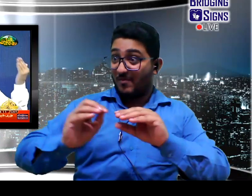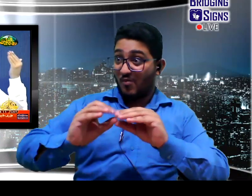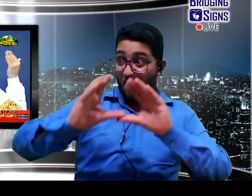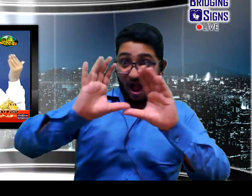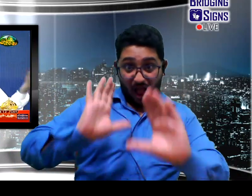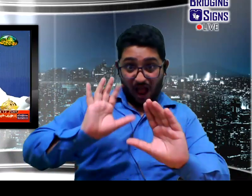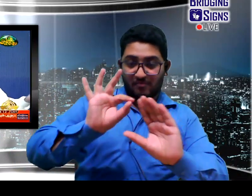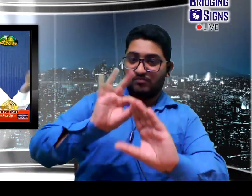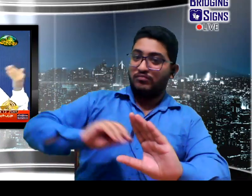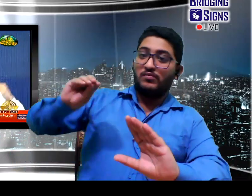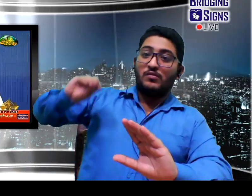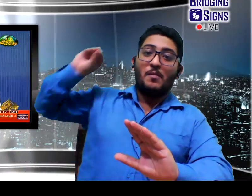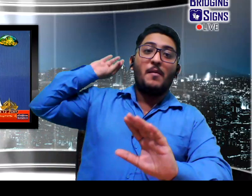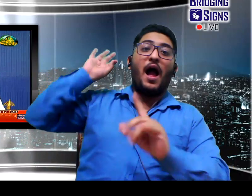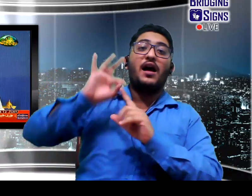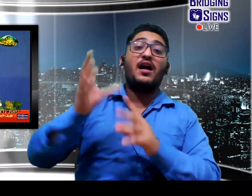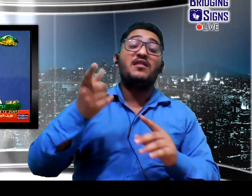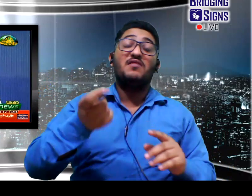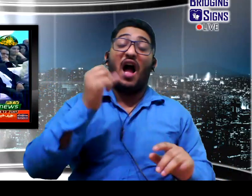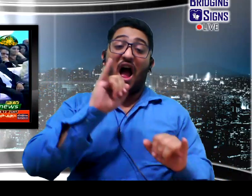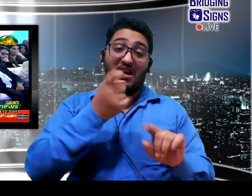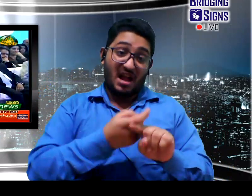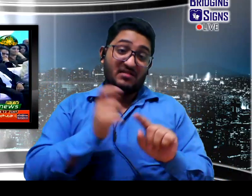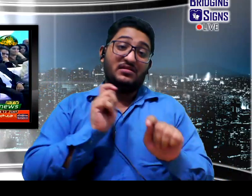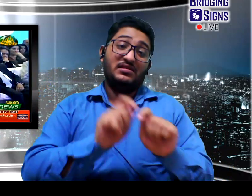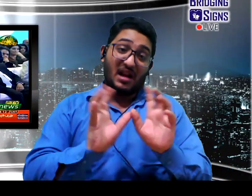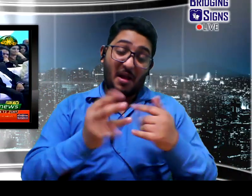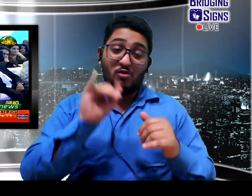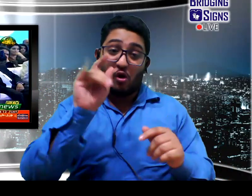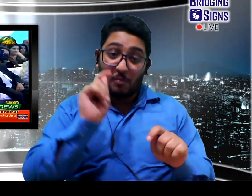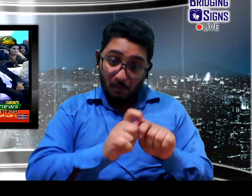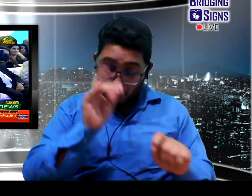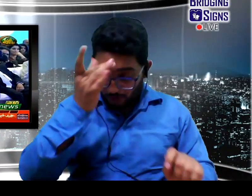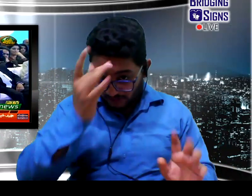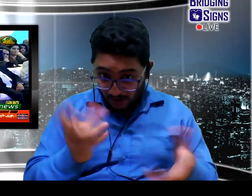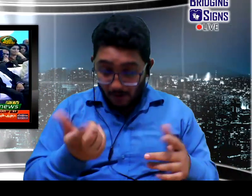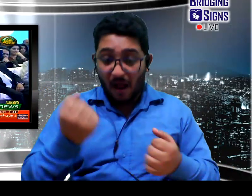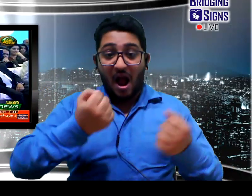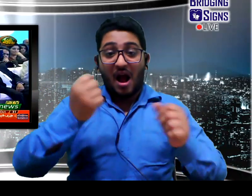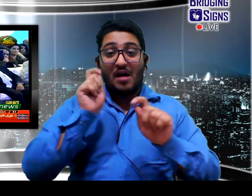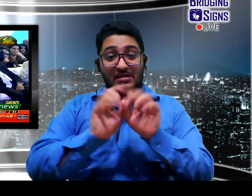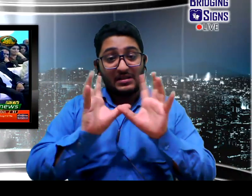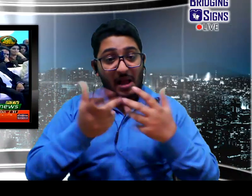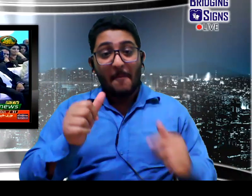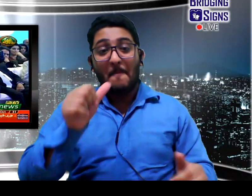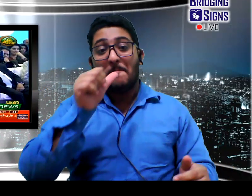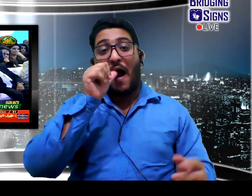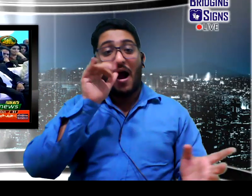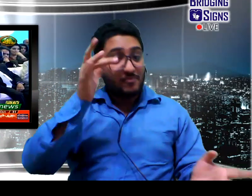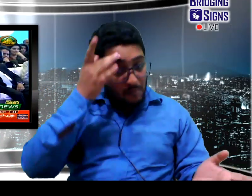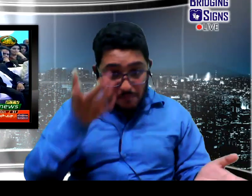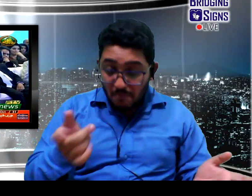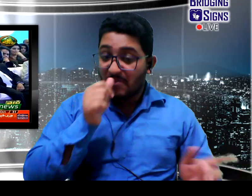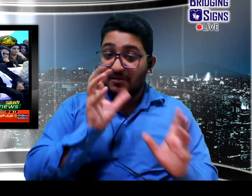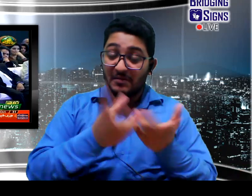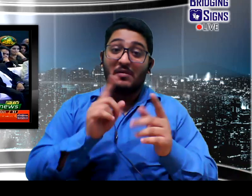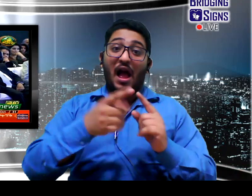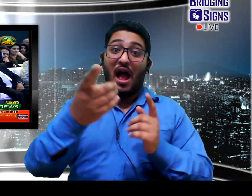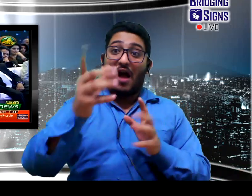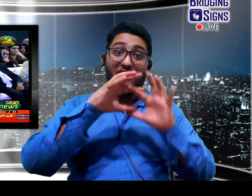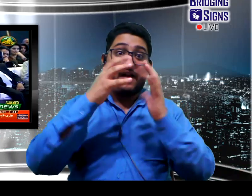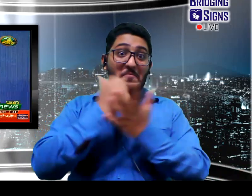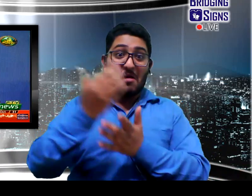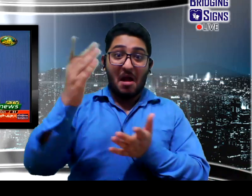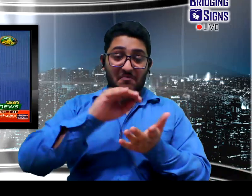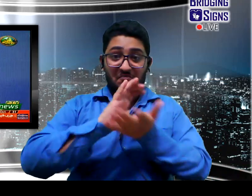water, the sewerage system, the transport system. So I want to really thank you, because I know